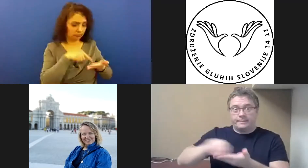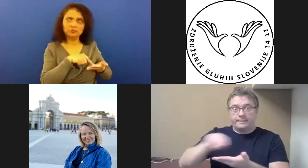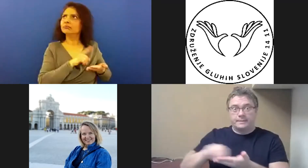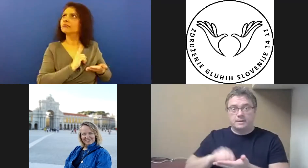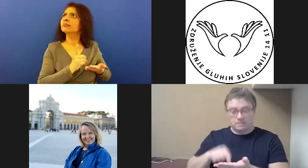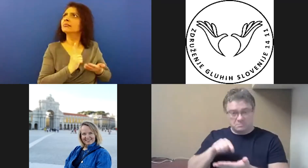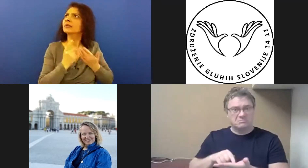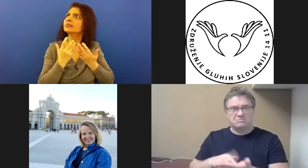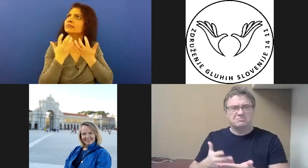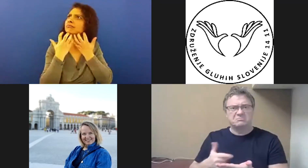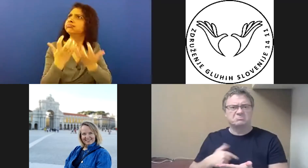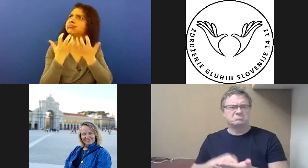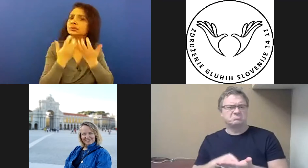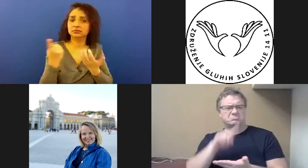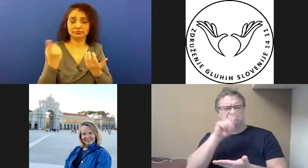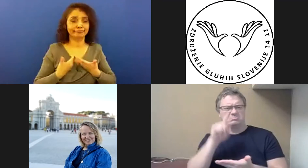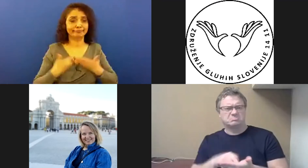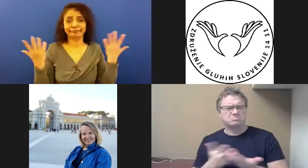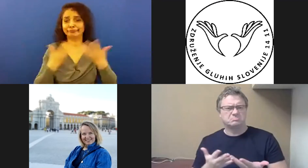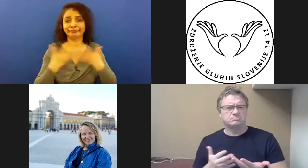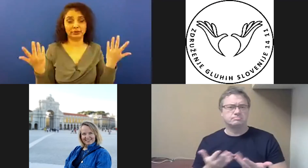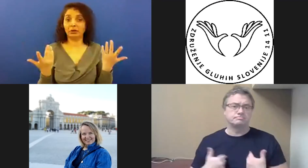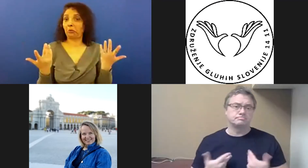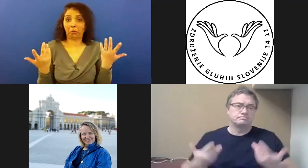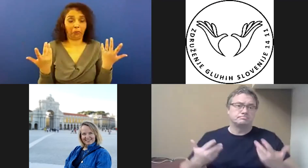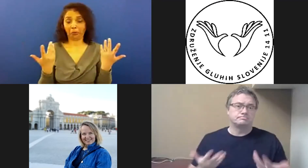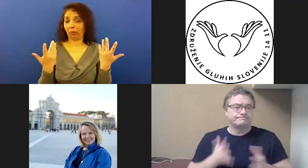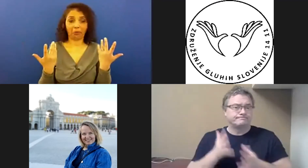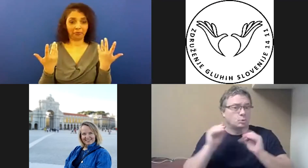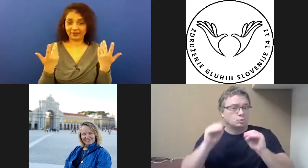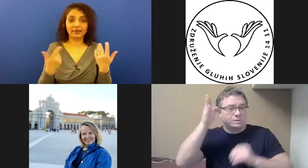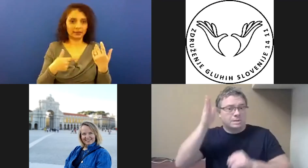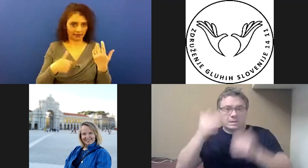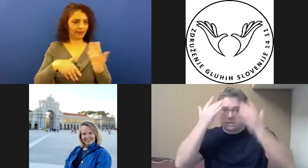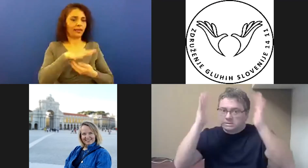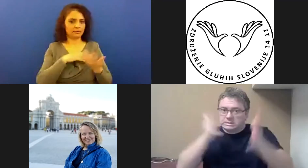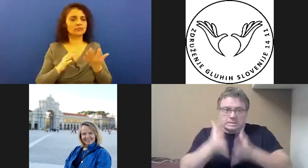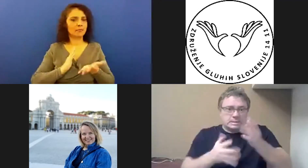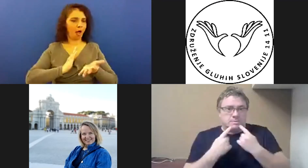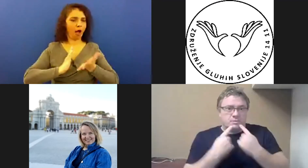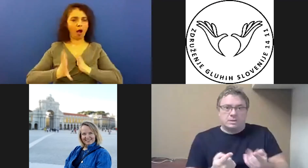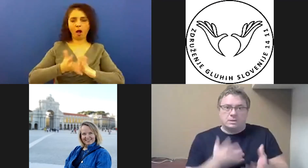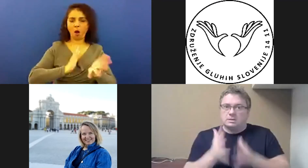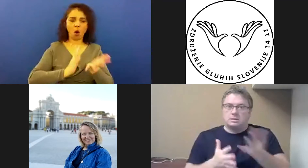We simply copied what the teachers wrote on the blackboard without understanding what was